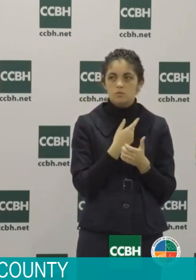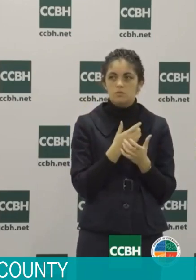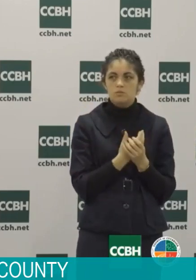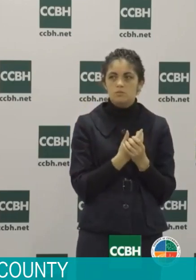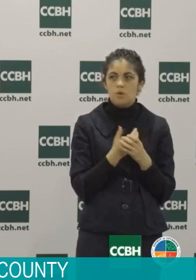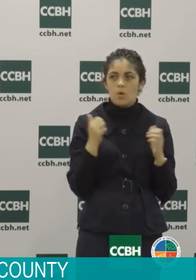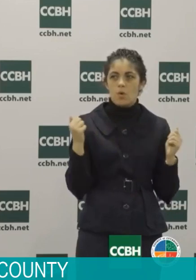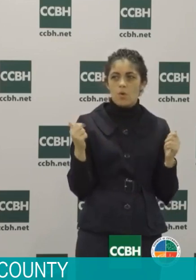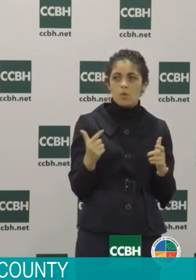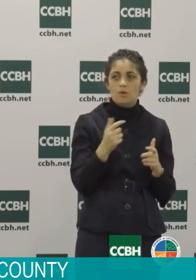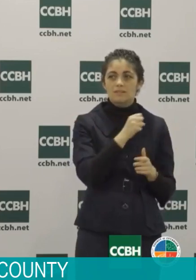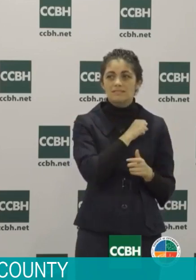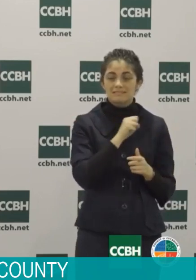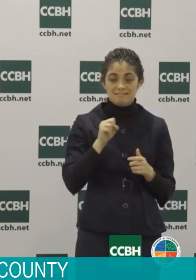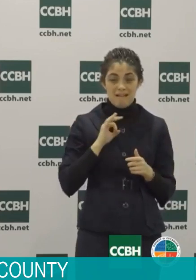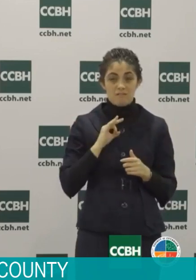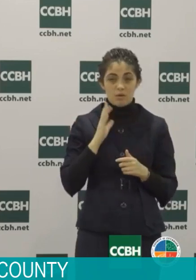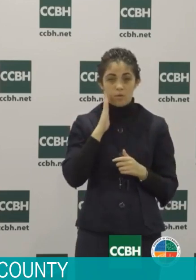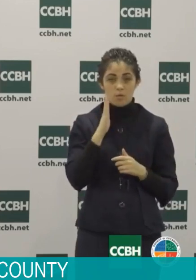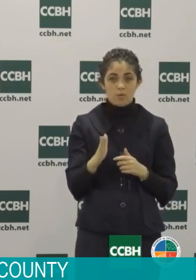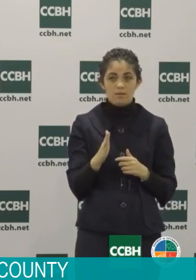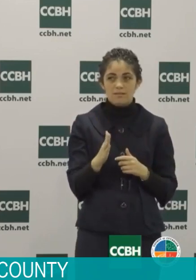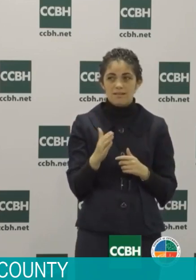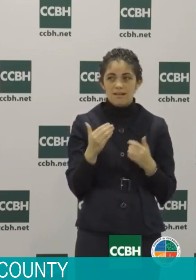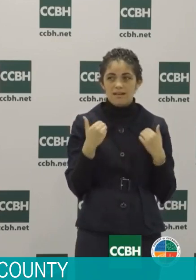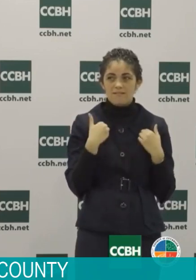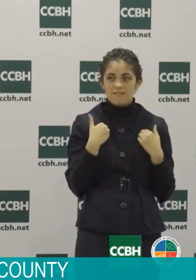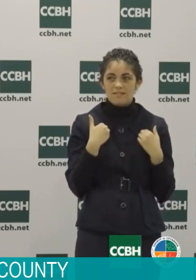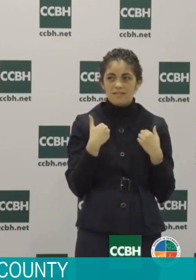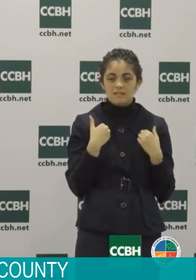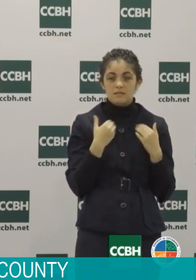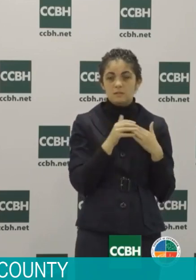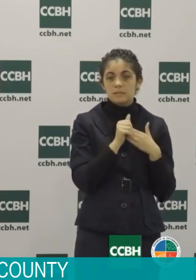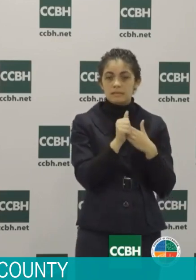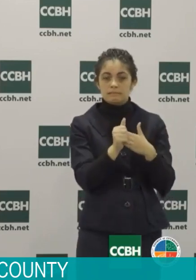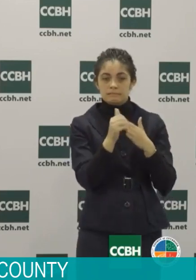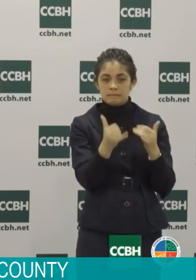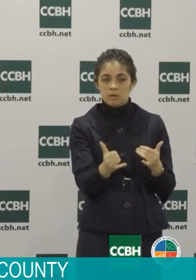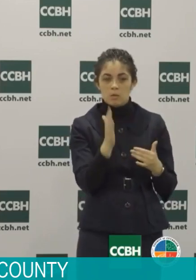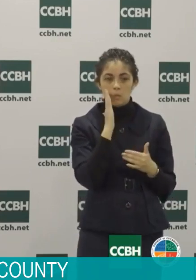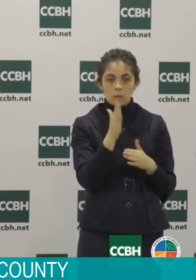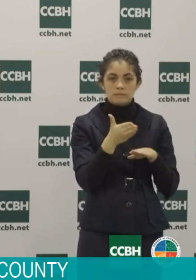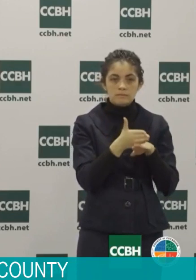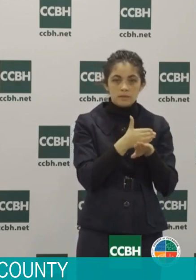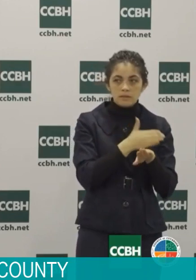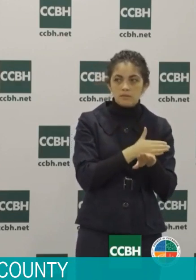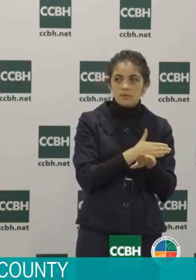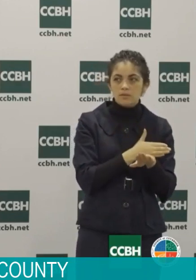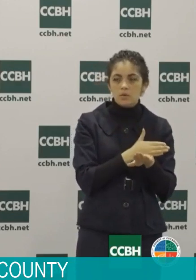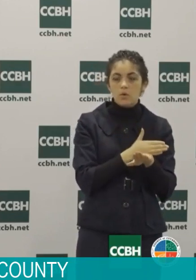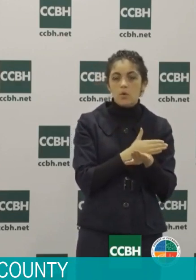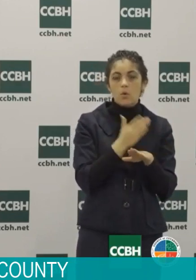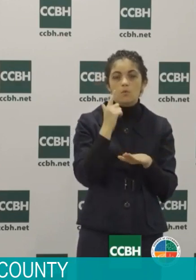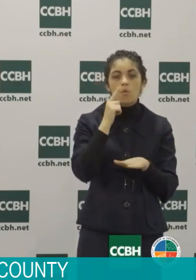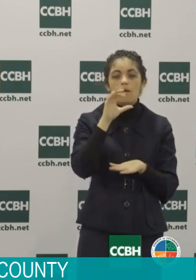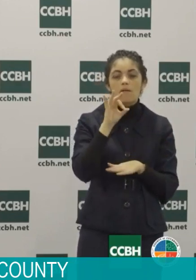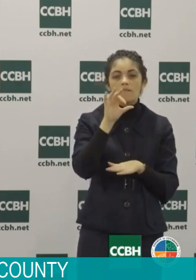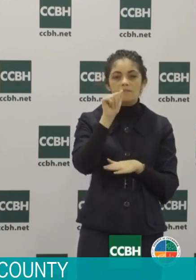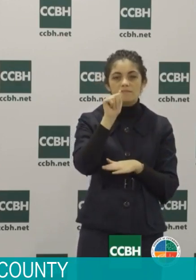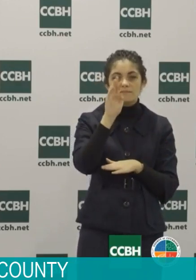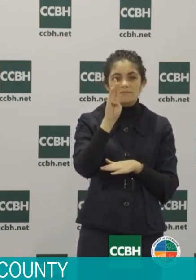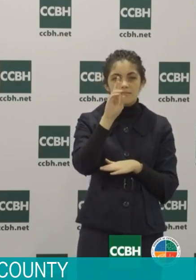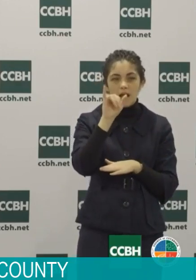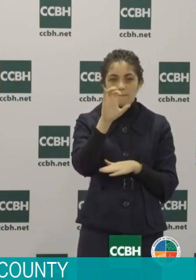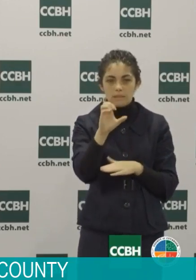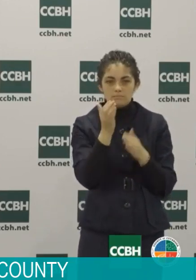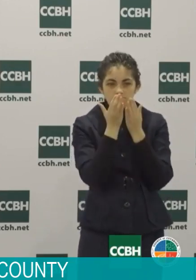all the staff will be wearing in public. We have guidance now we're developing around cloth masks for our